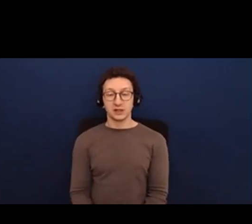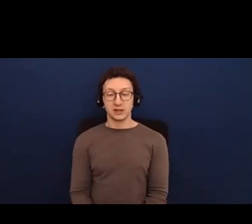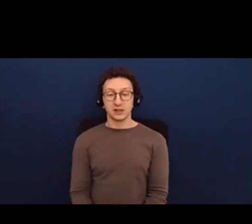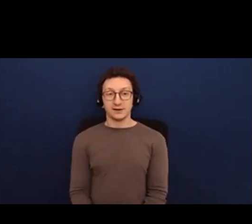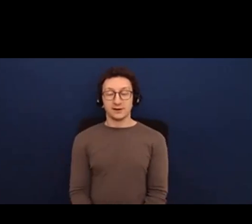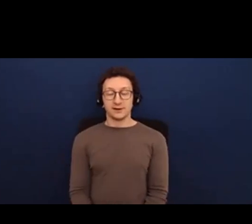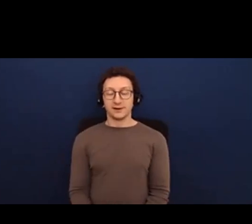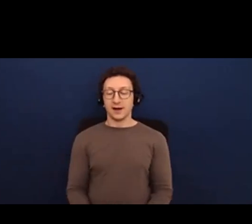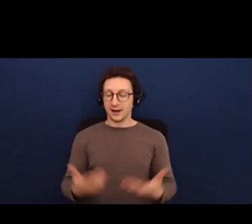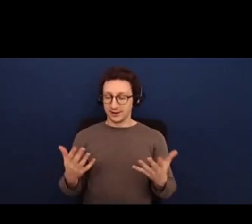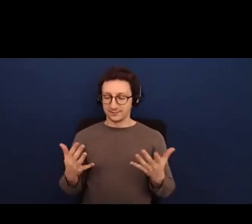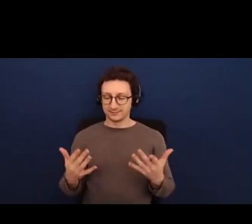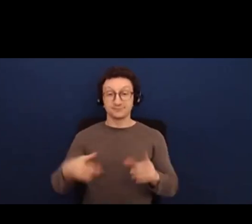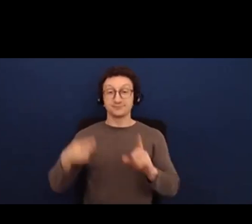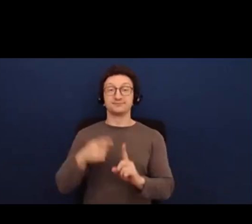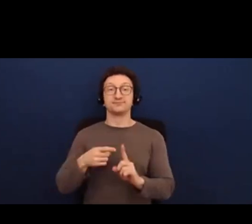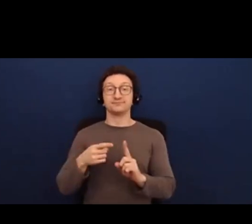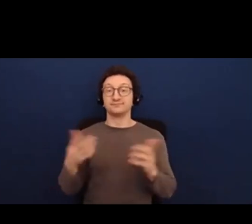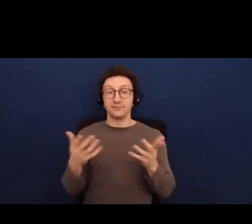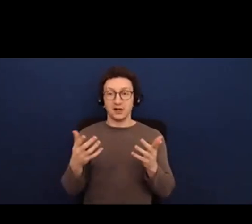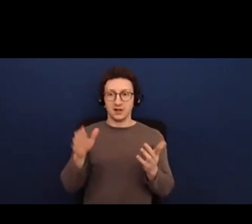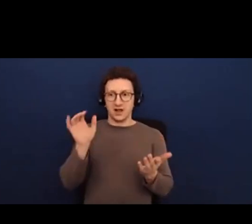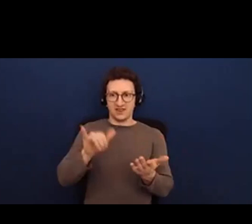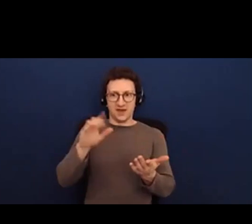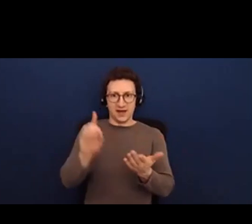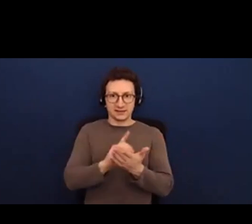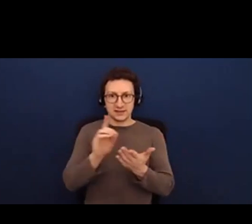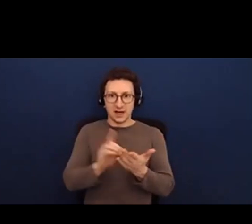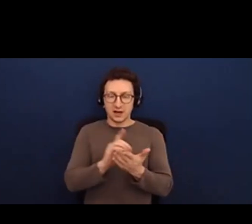So the point is that the diary turns out to be